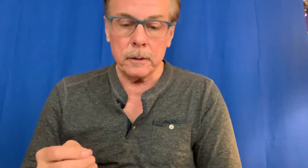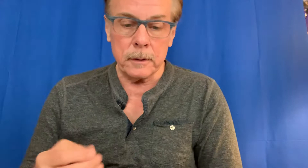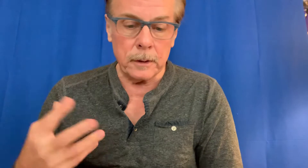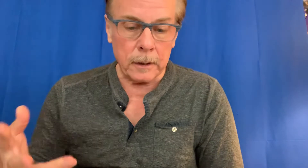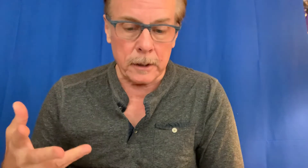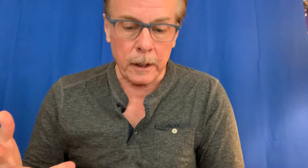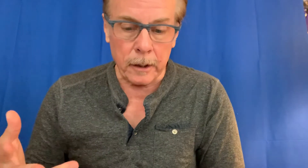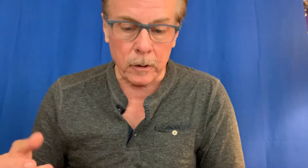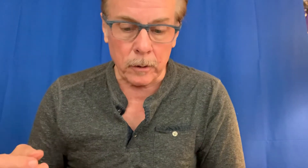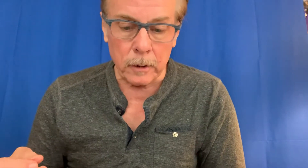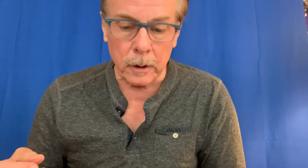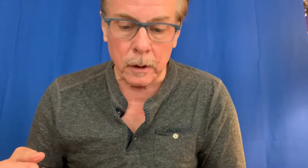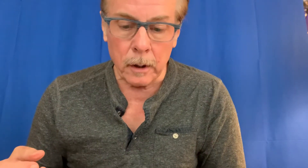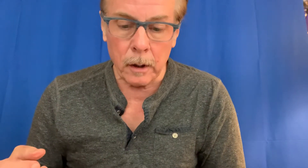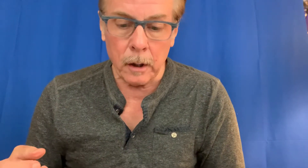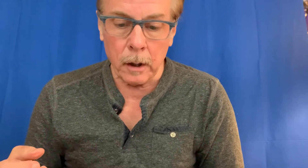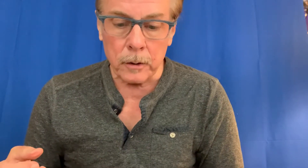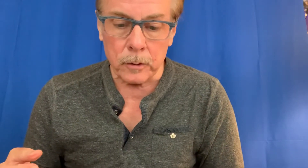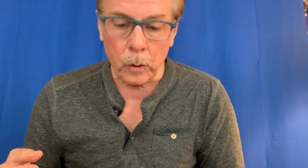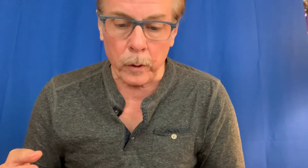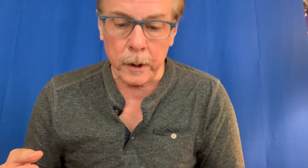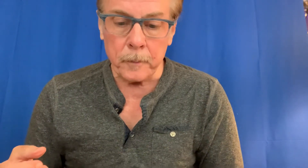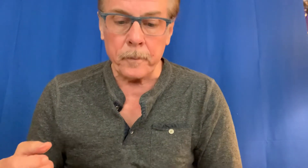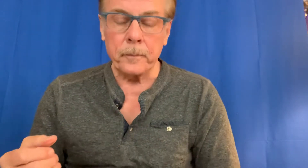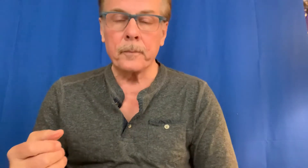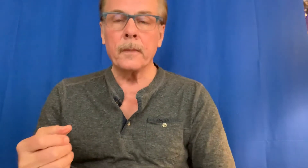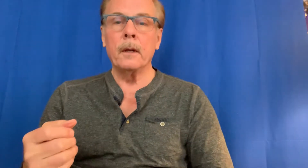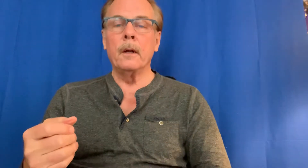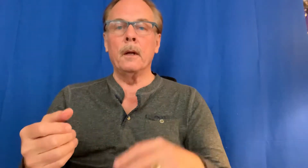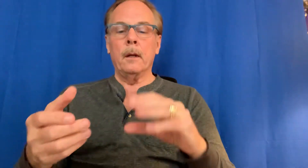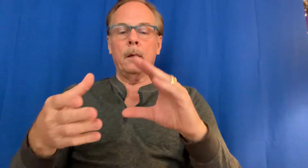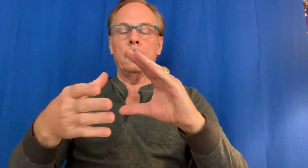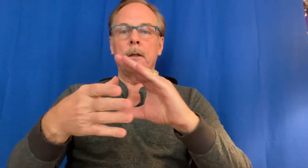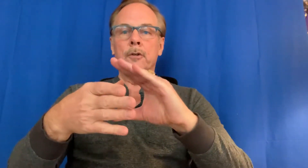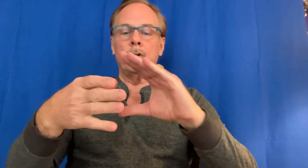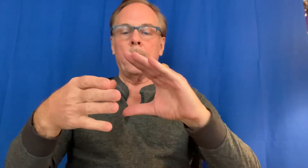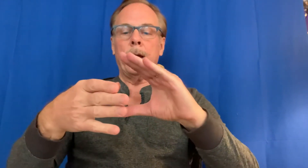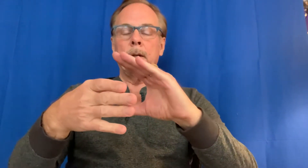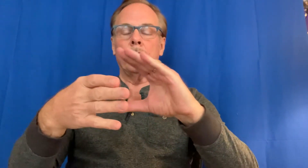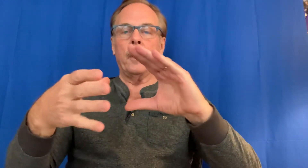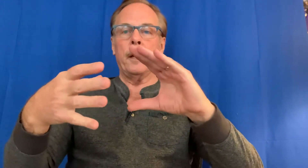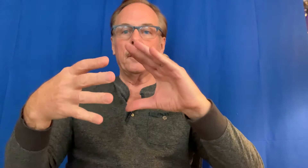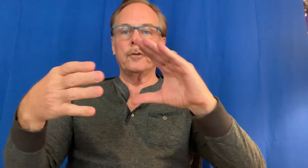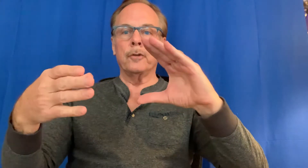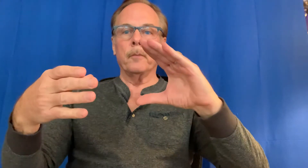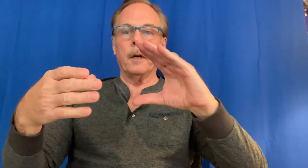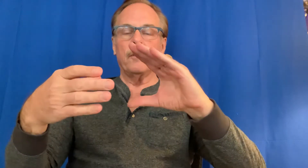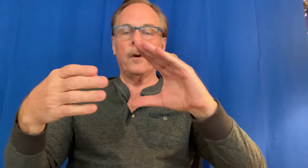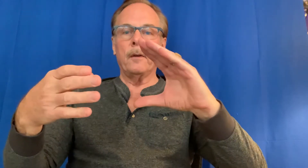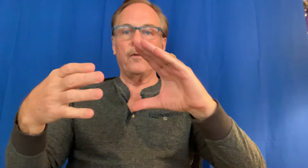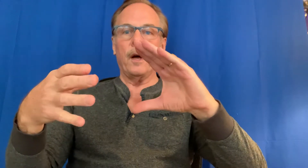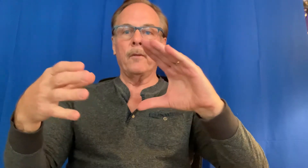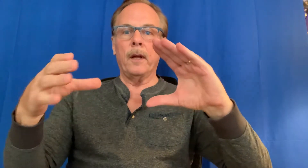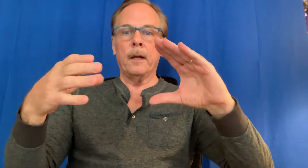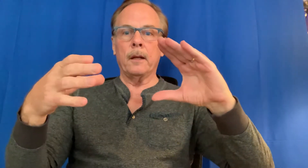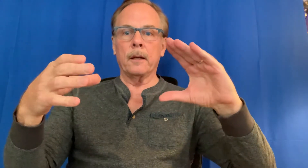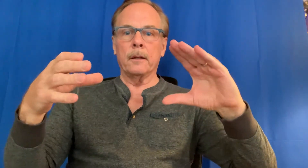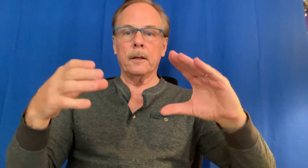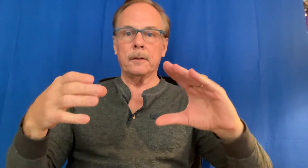a tale, a story. These are your hands, your modified 5-hand like this